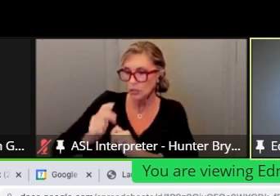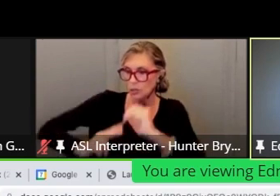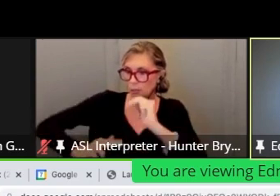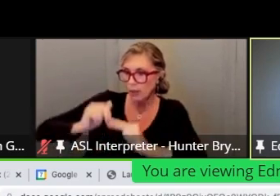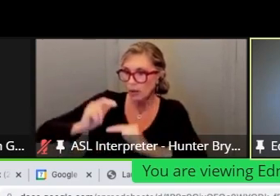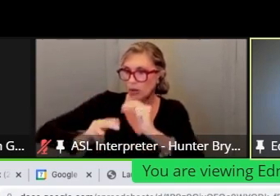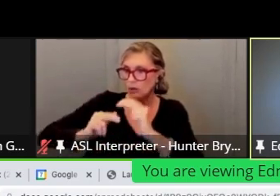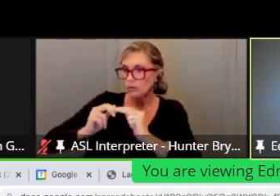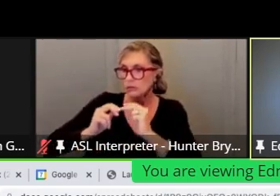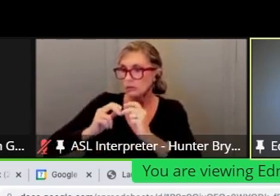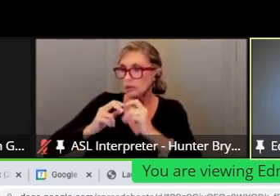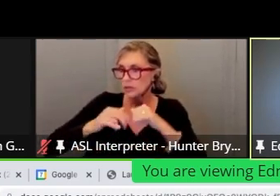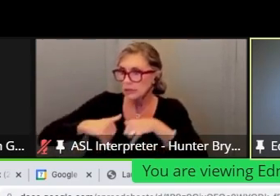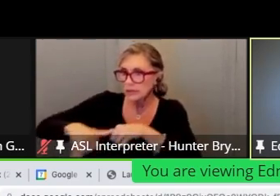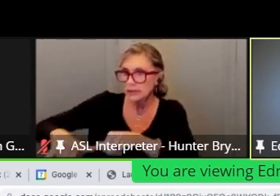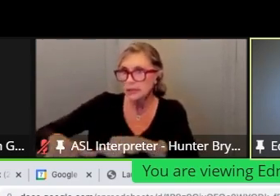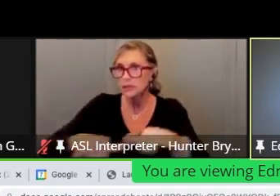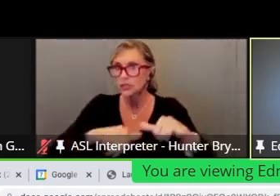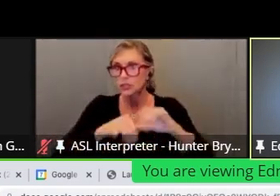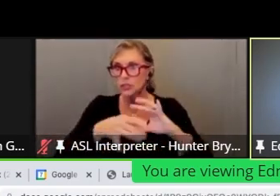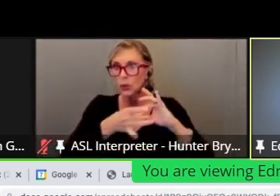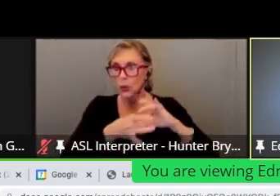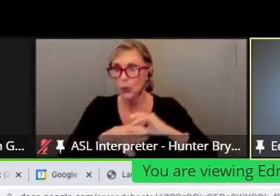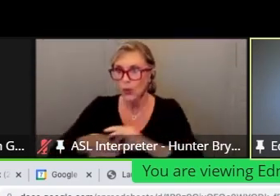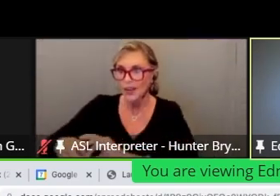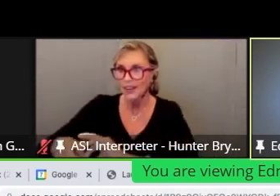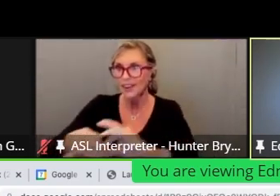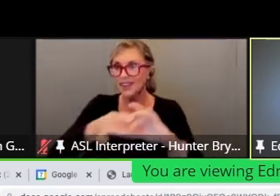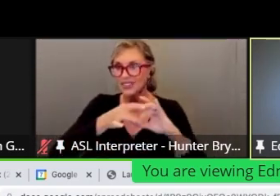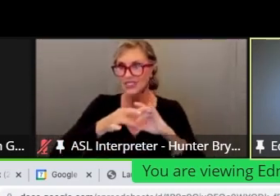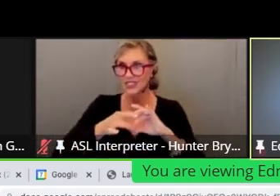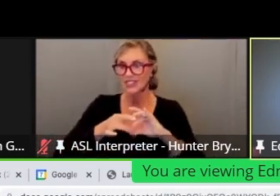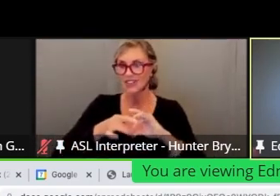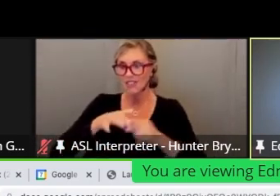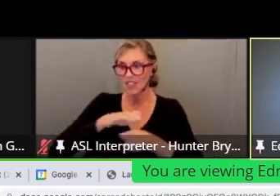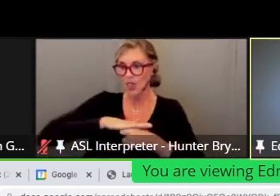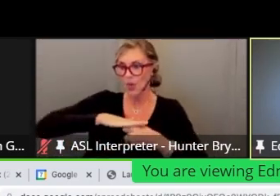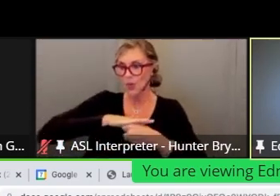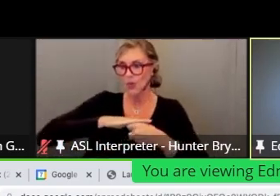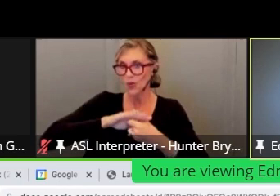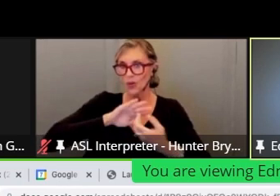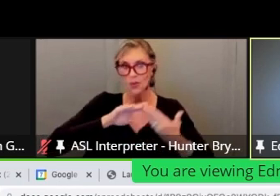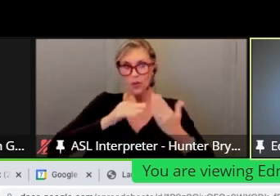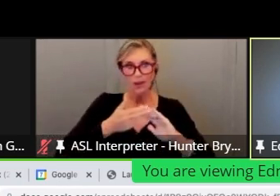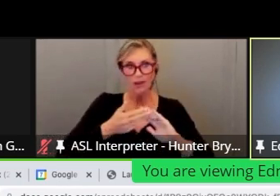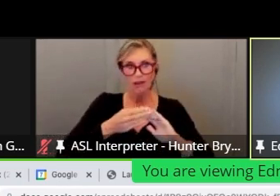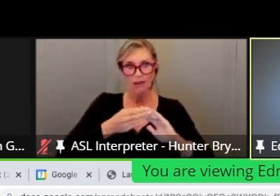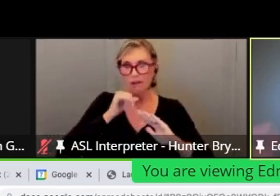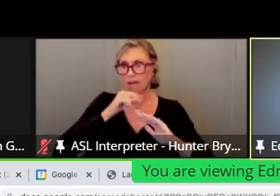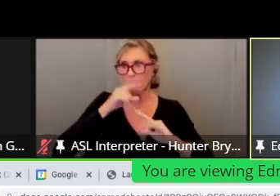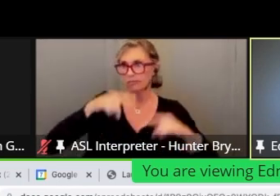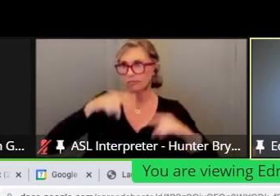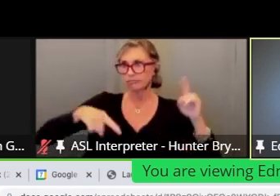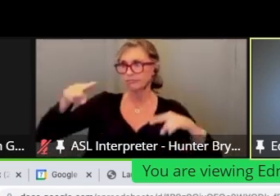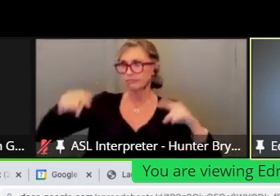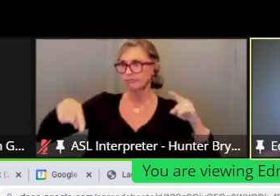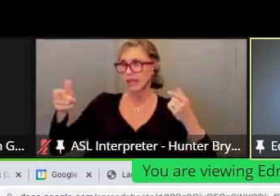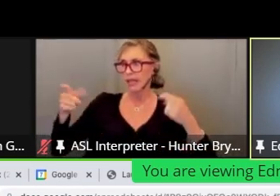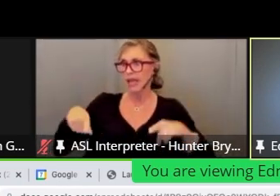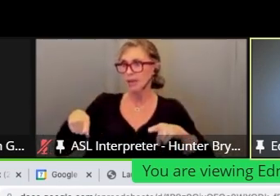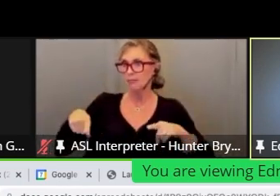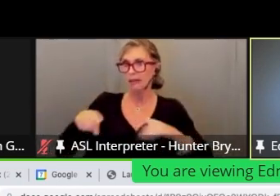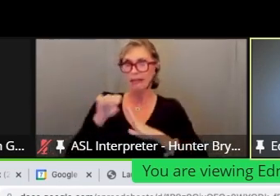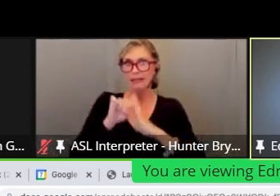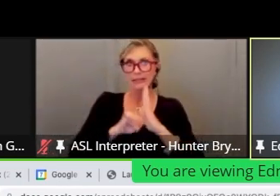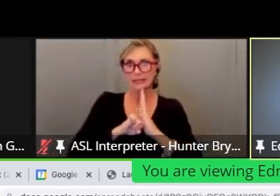of the local communities who are working on their L3s. So there's not a lot of random things happening across the state, but there's synergy amongst